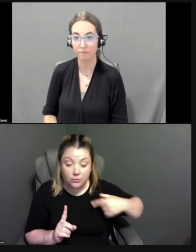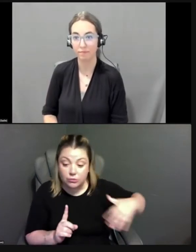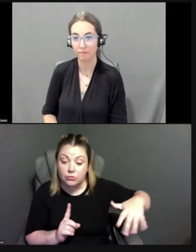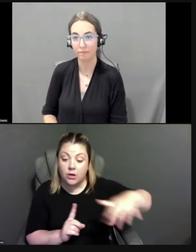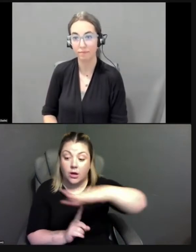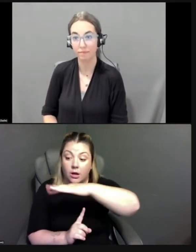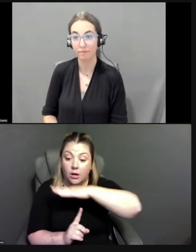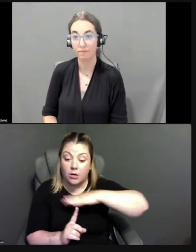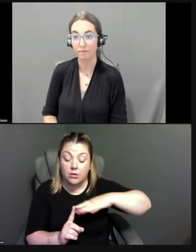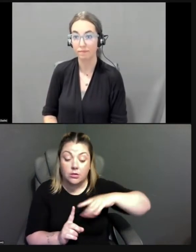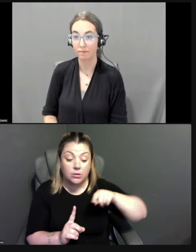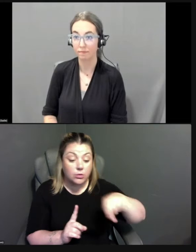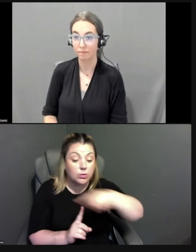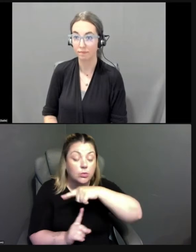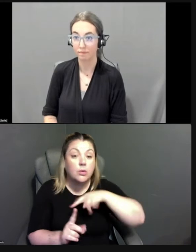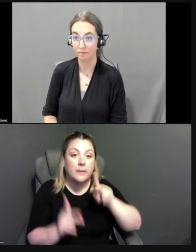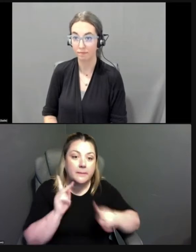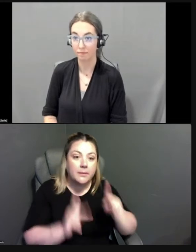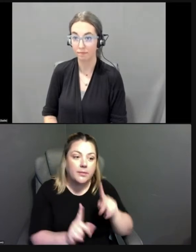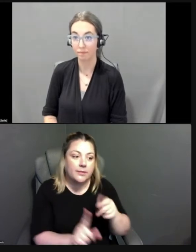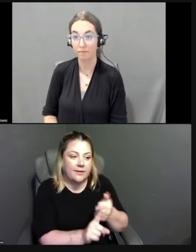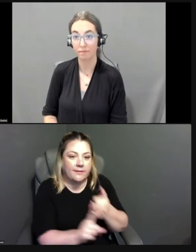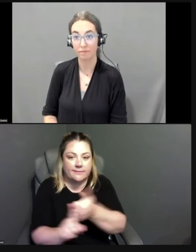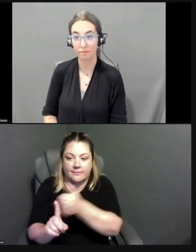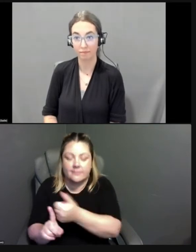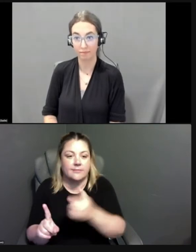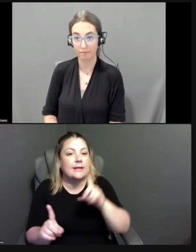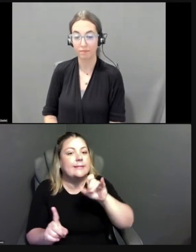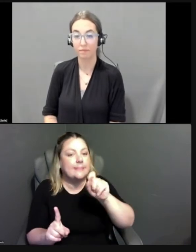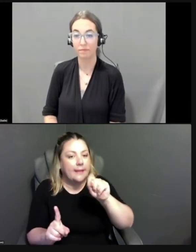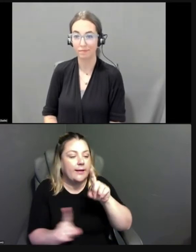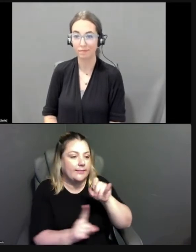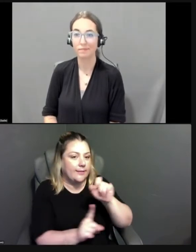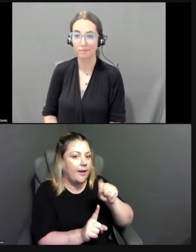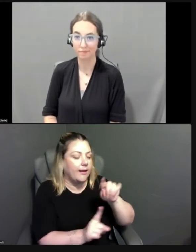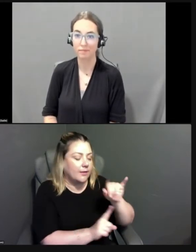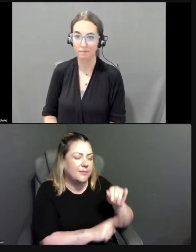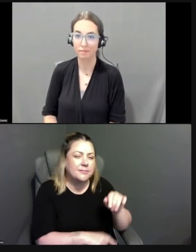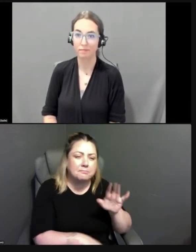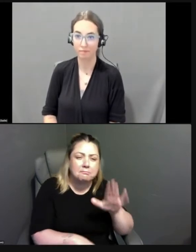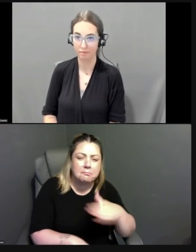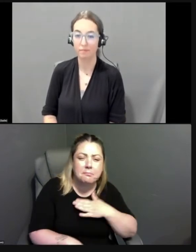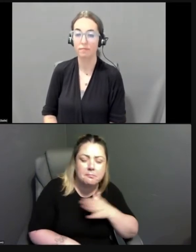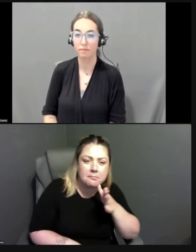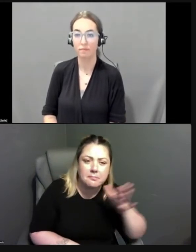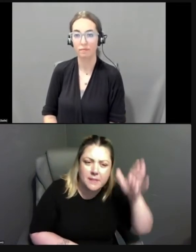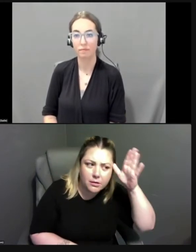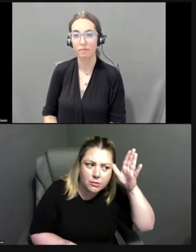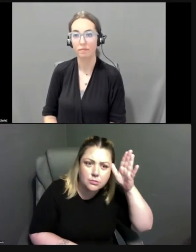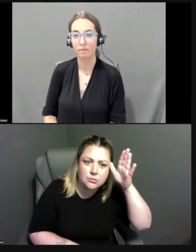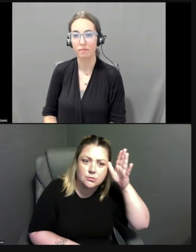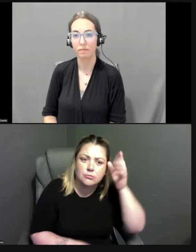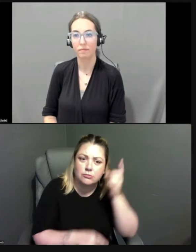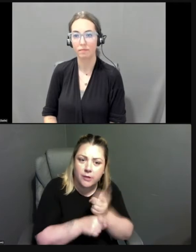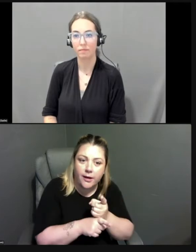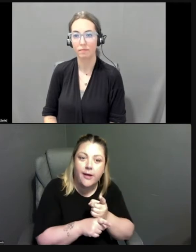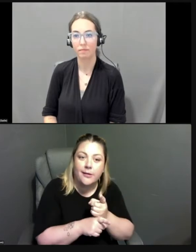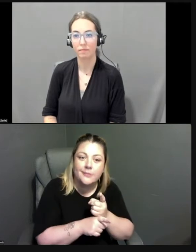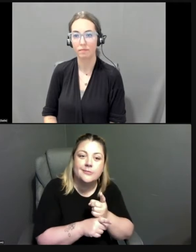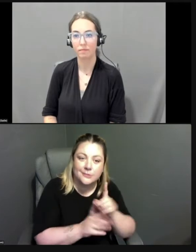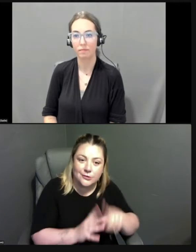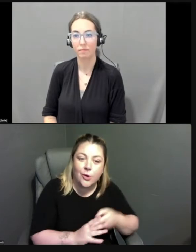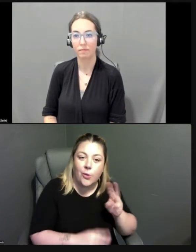by people who were dieting. Like I think my parents probably around that time were doing Weight Watchers,